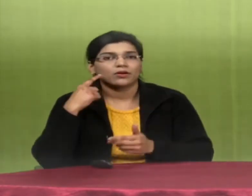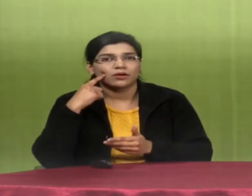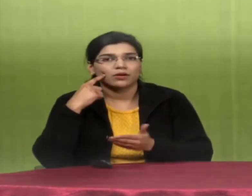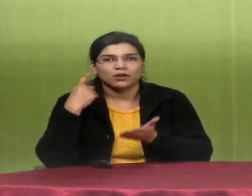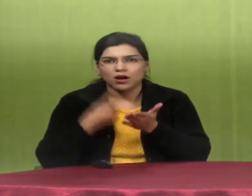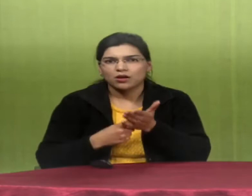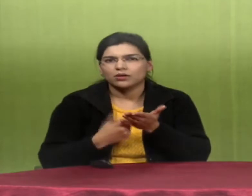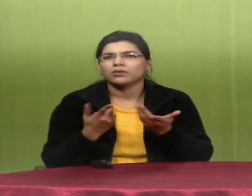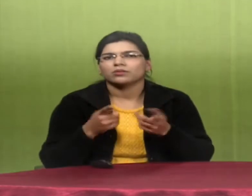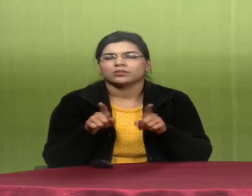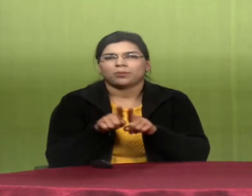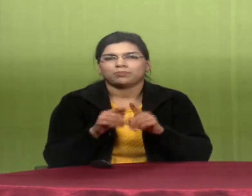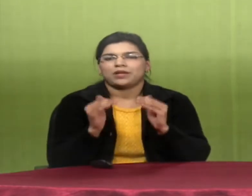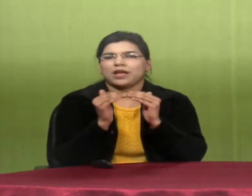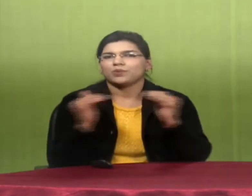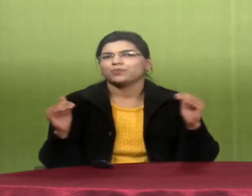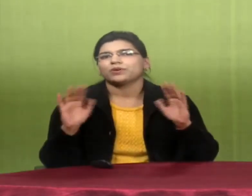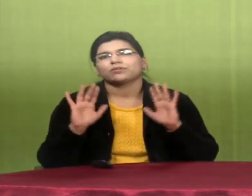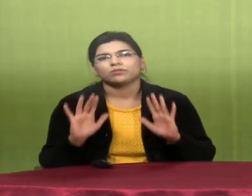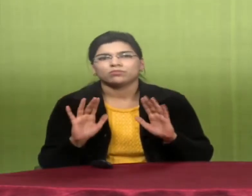as good as the other one.